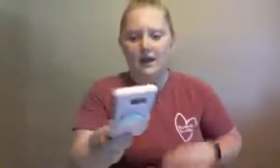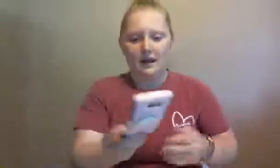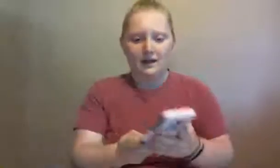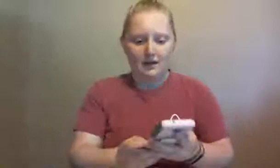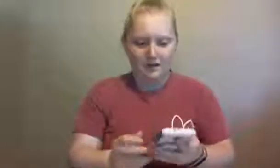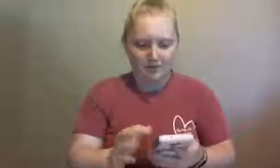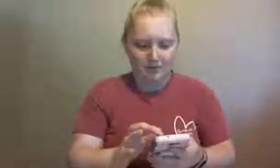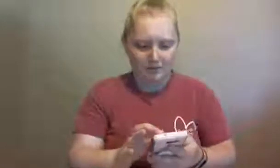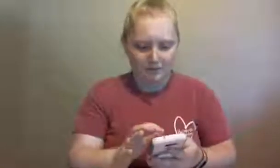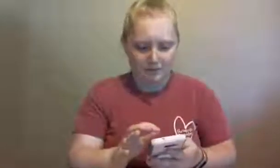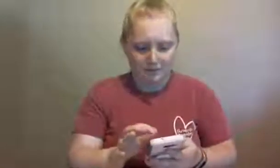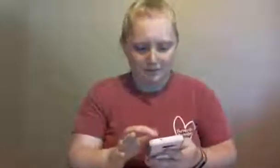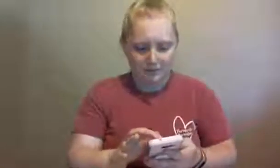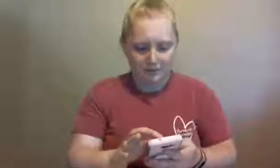Okay.